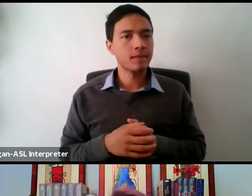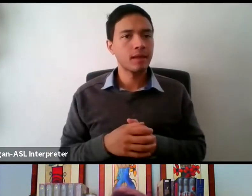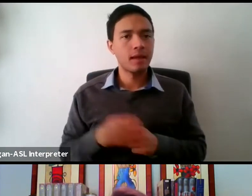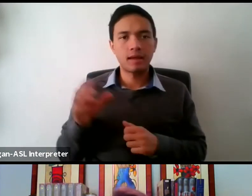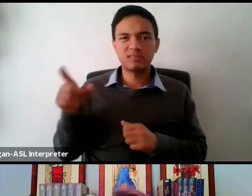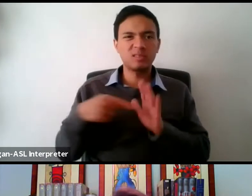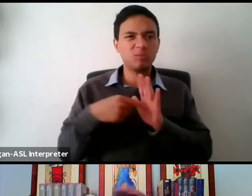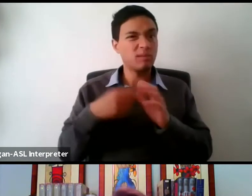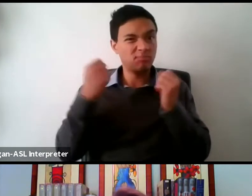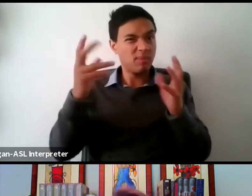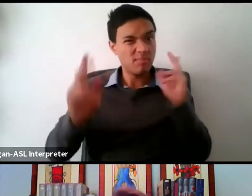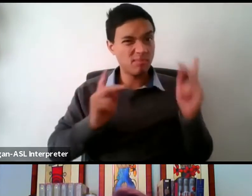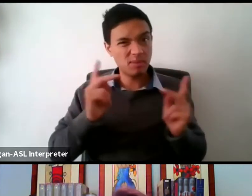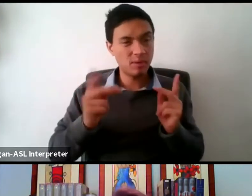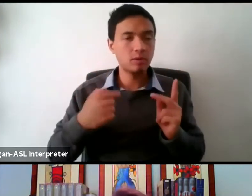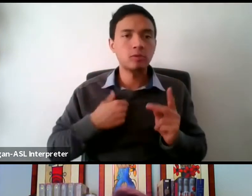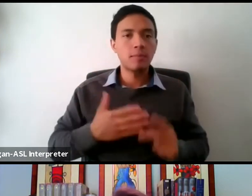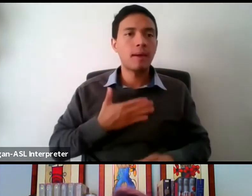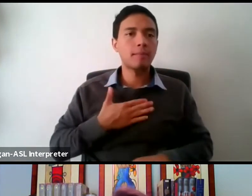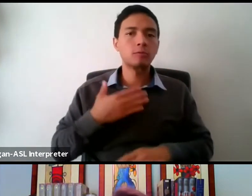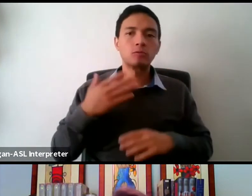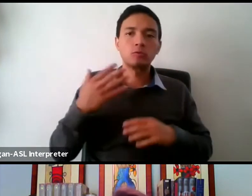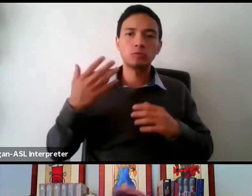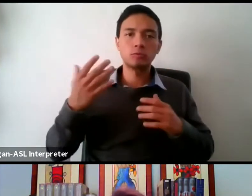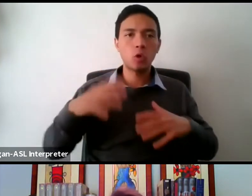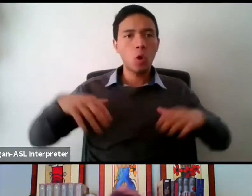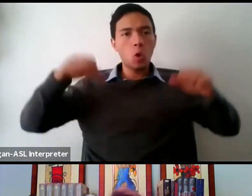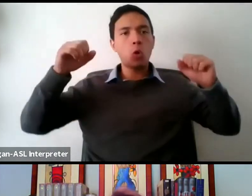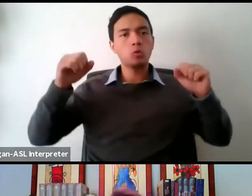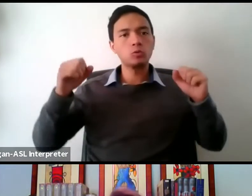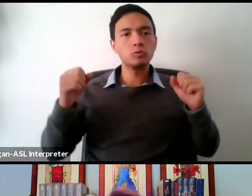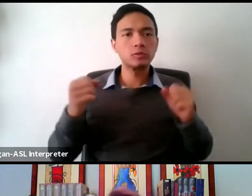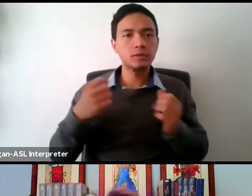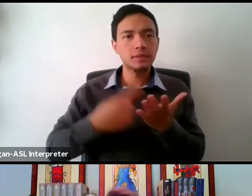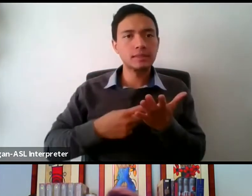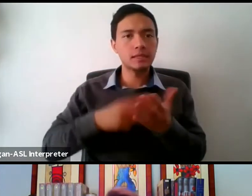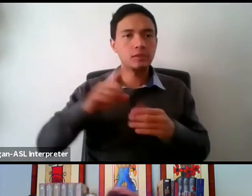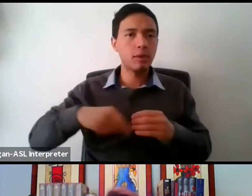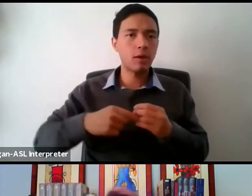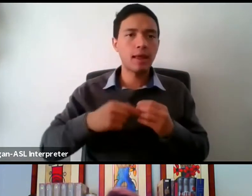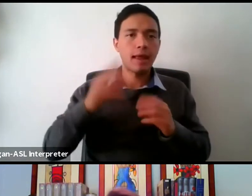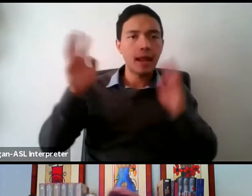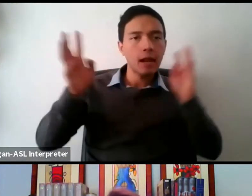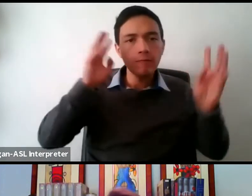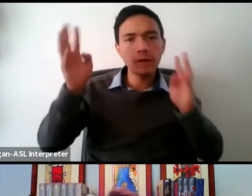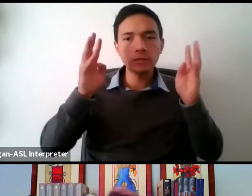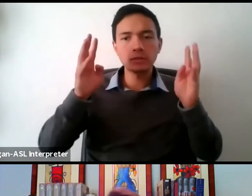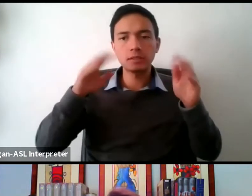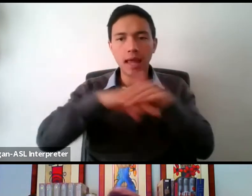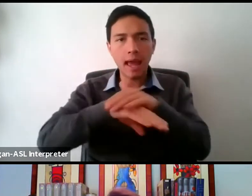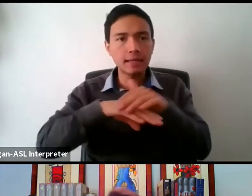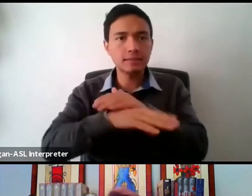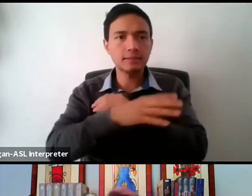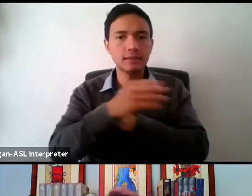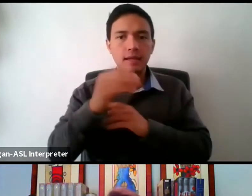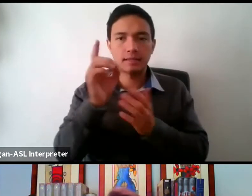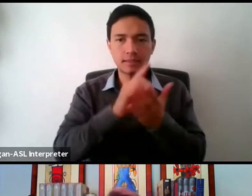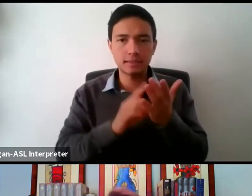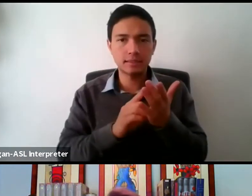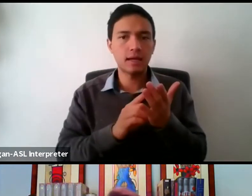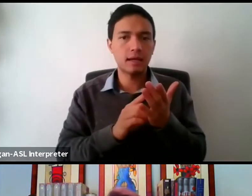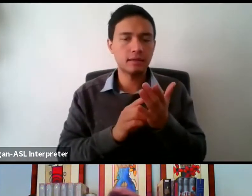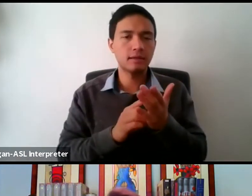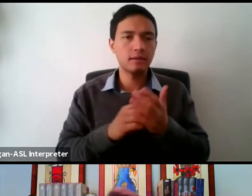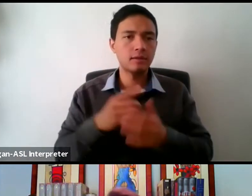discussion about innovation, access, and design to improve digital equity and digital access